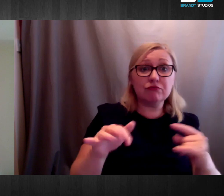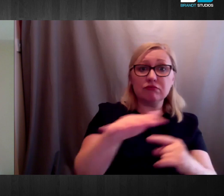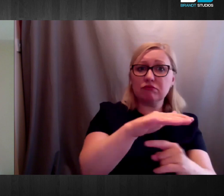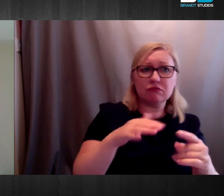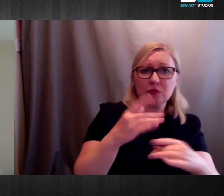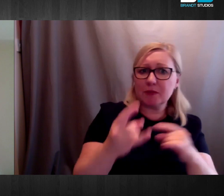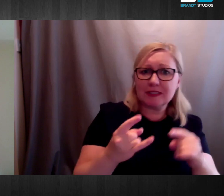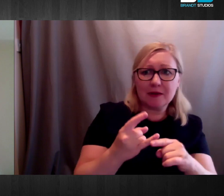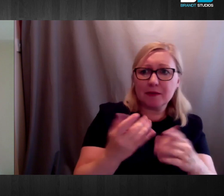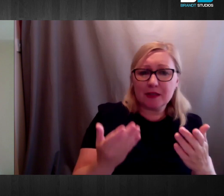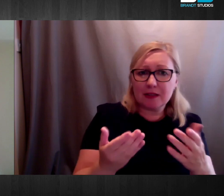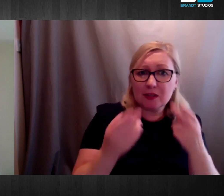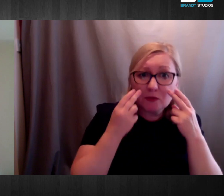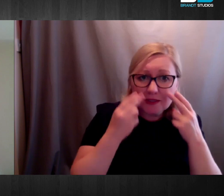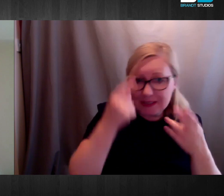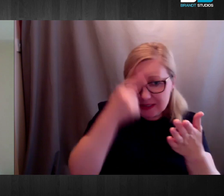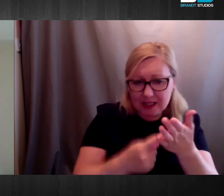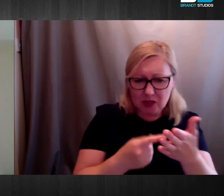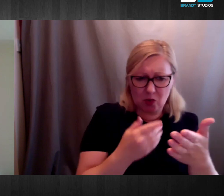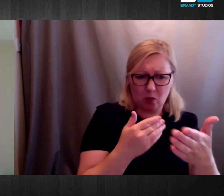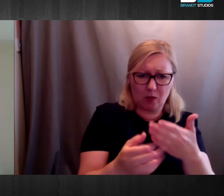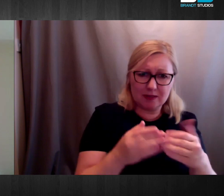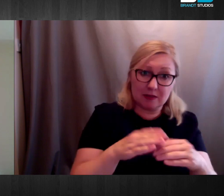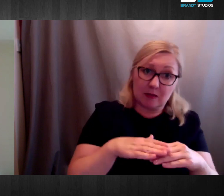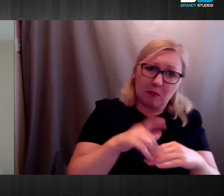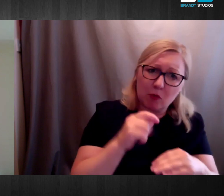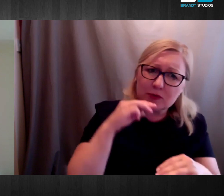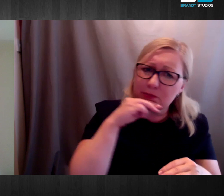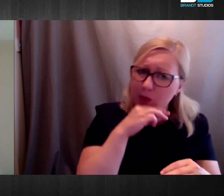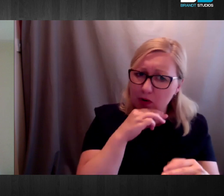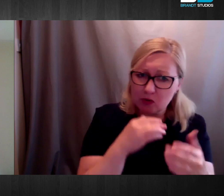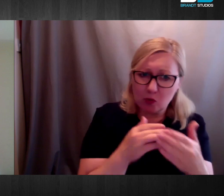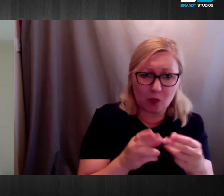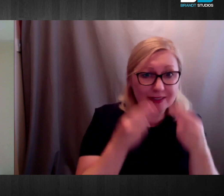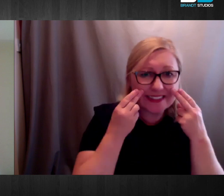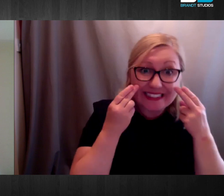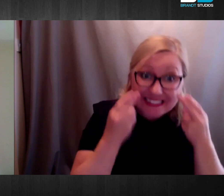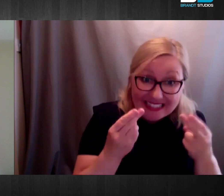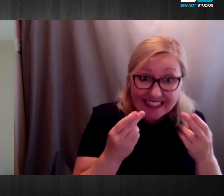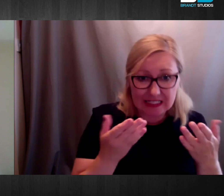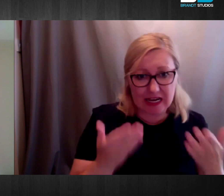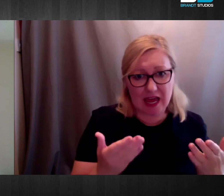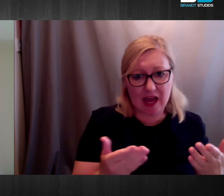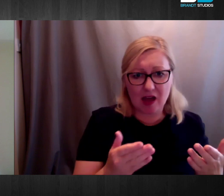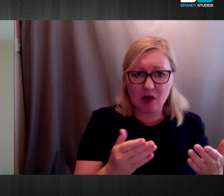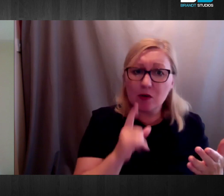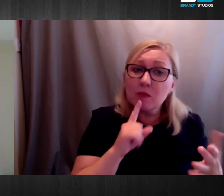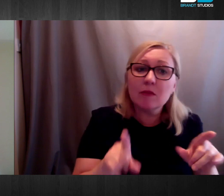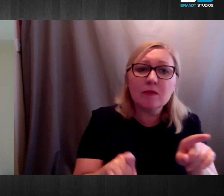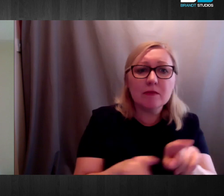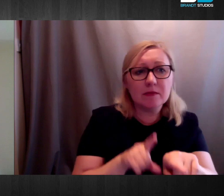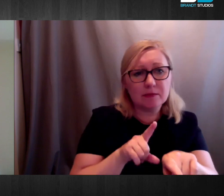needs and necessities, but I think there's still space for different needs,